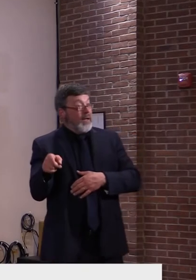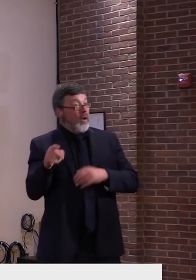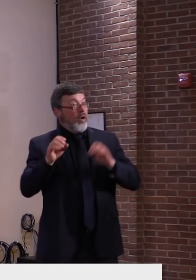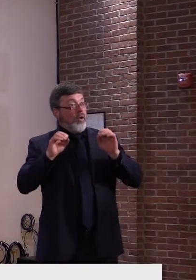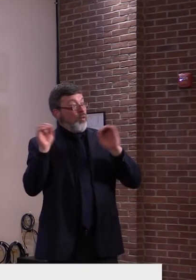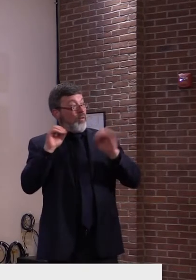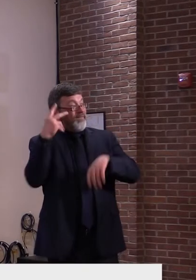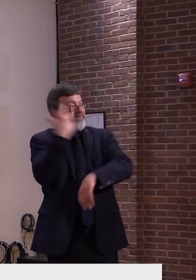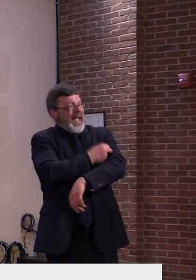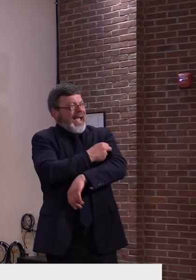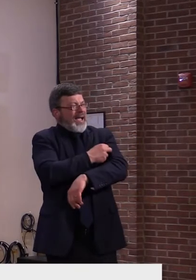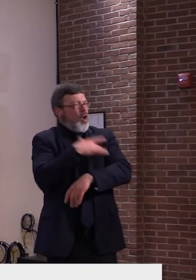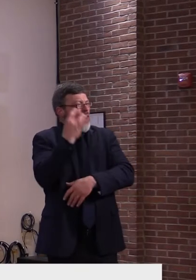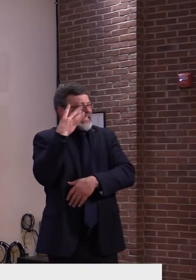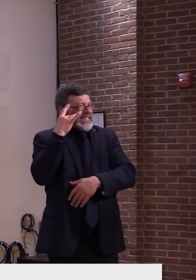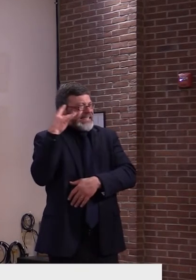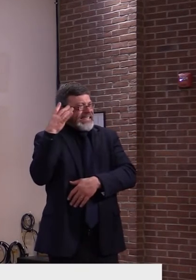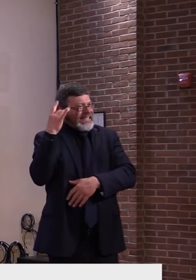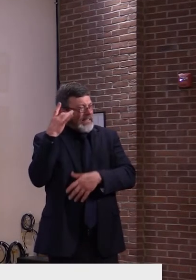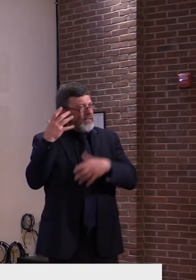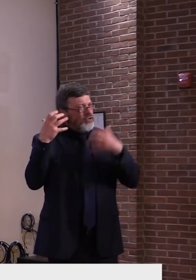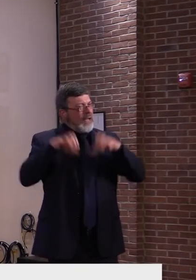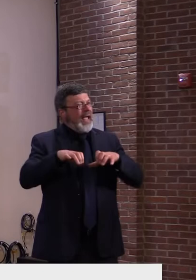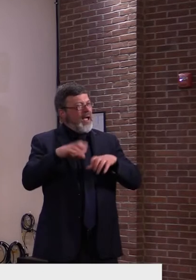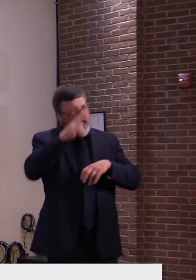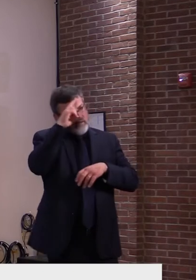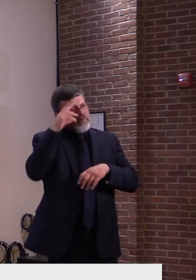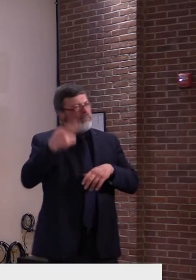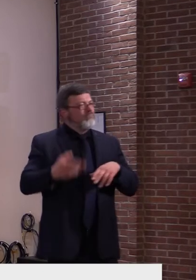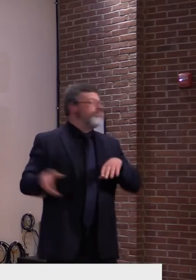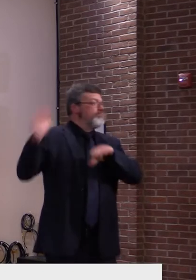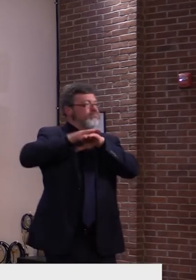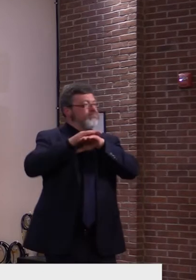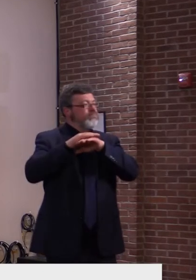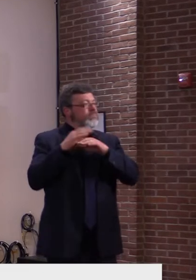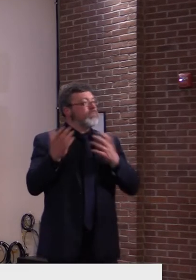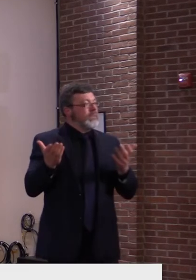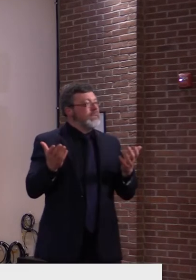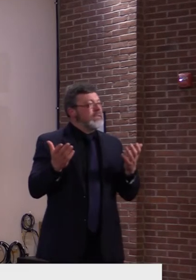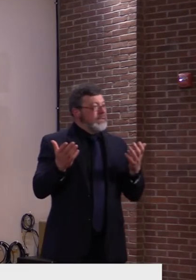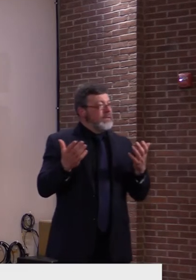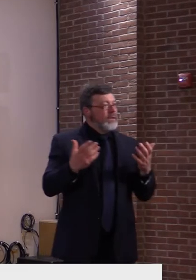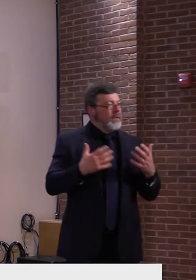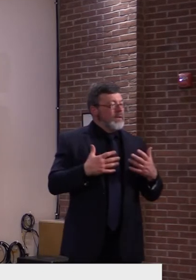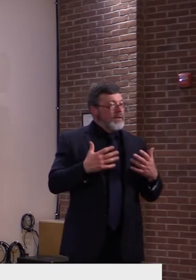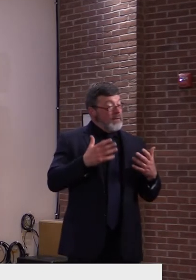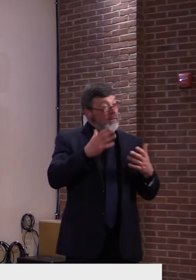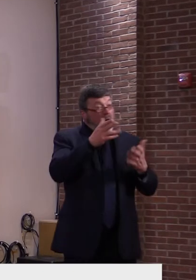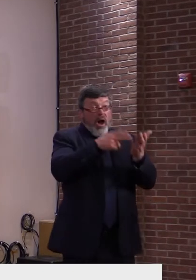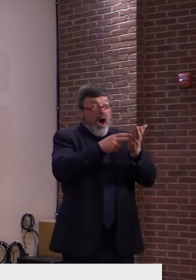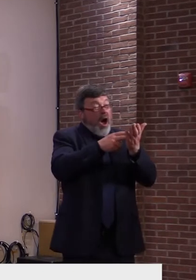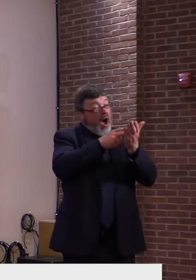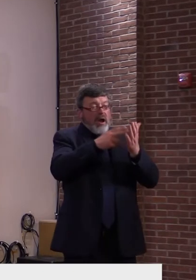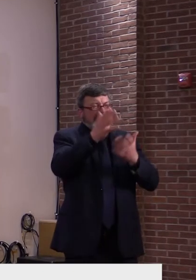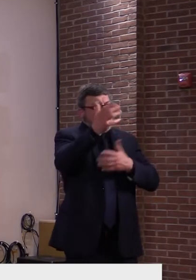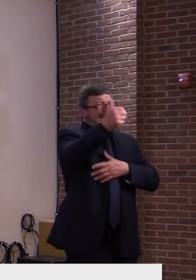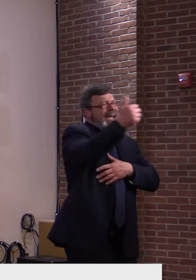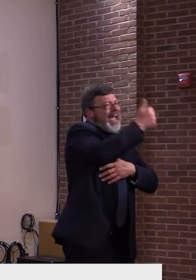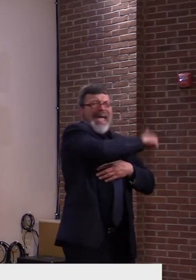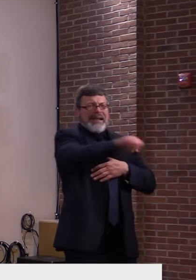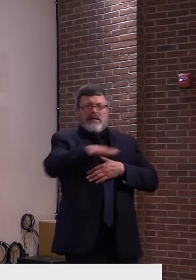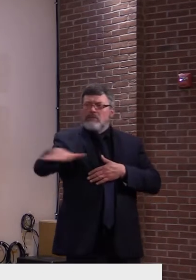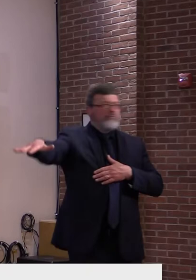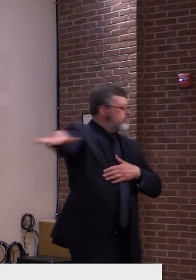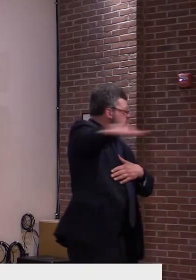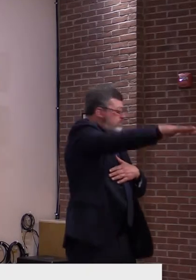Omicron and subsequently BA2 have both proven that anyone can be infected. As well, Dr.